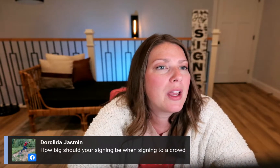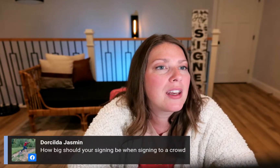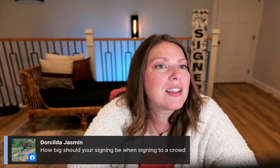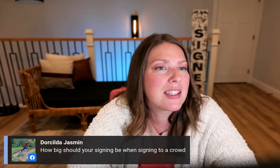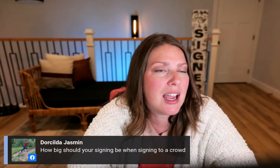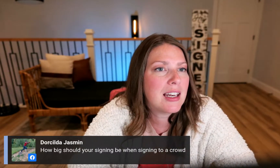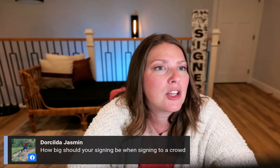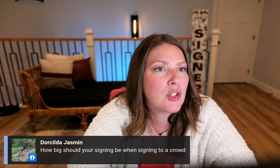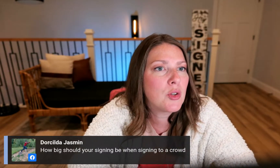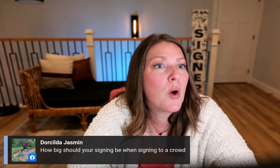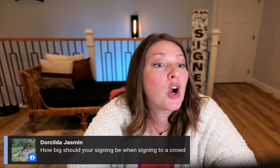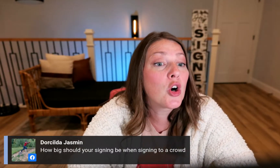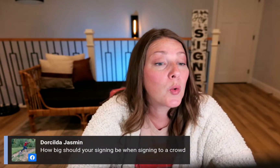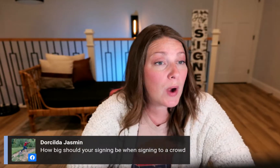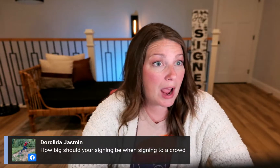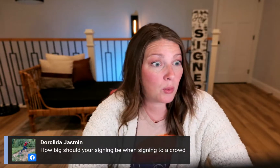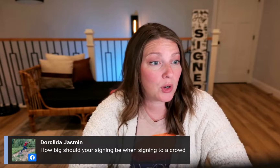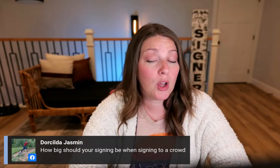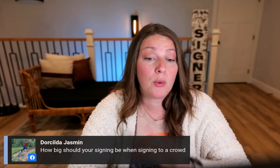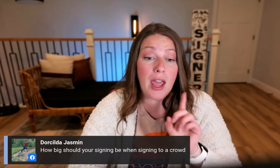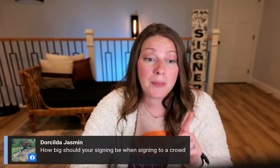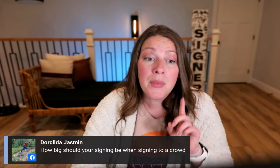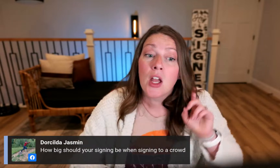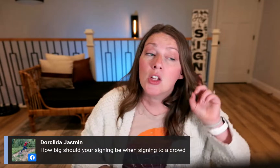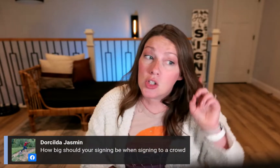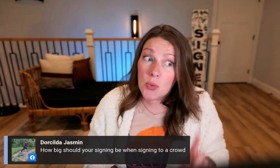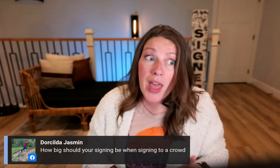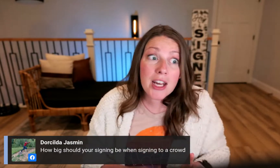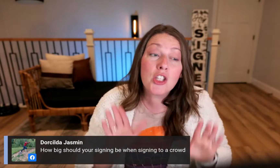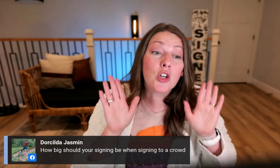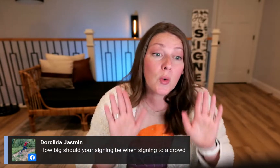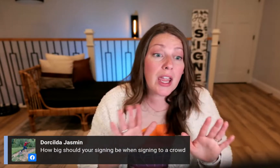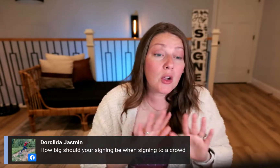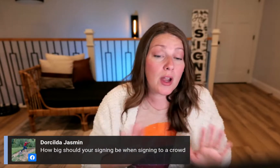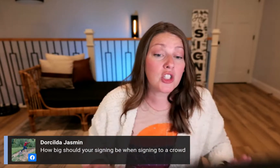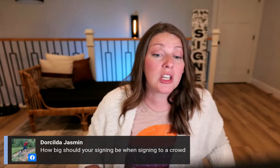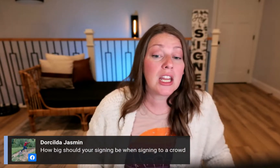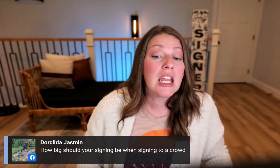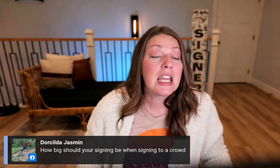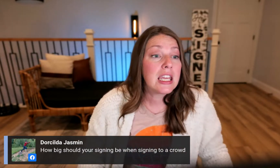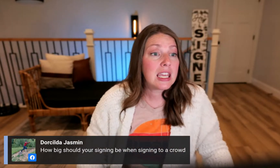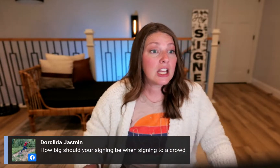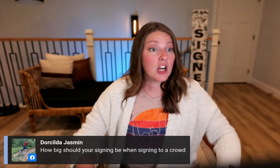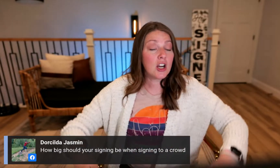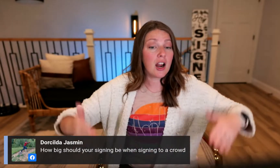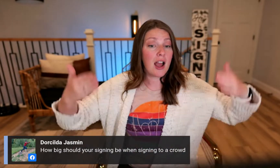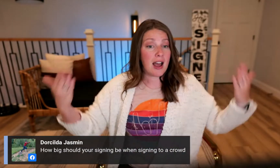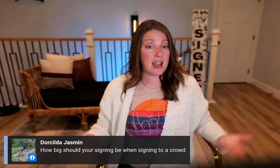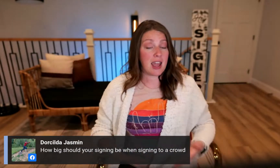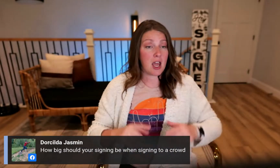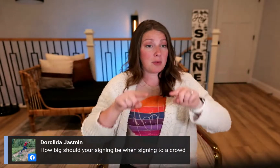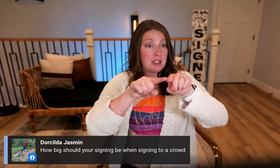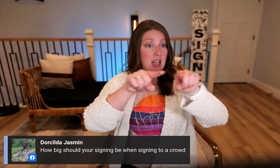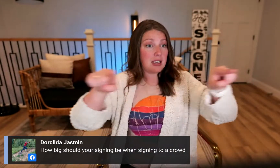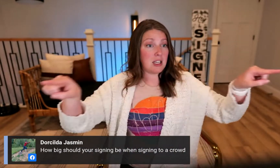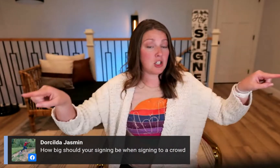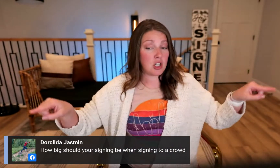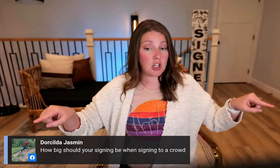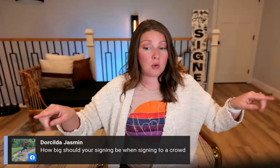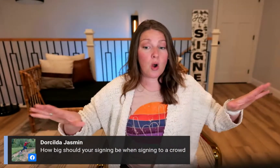when signing to a crowd? Okay, so that is a great question. Here I am signing to you